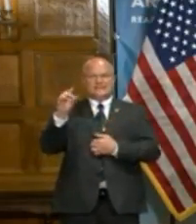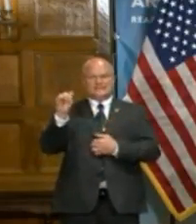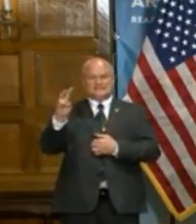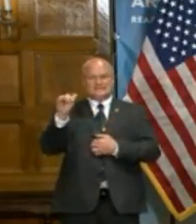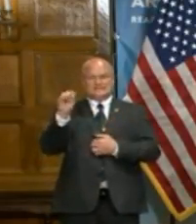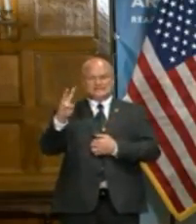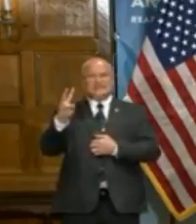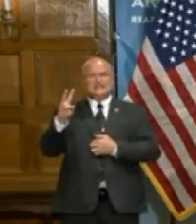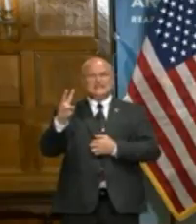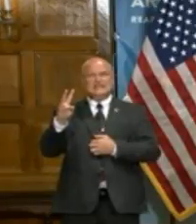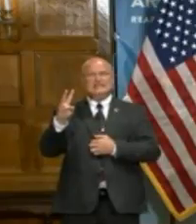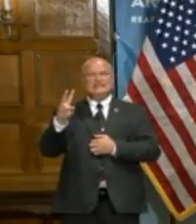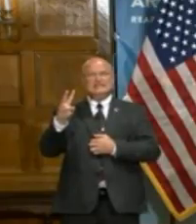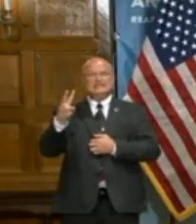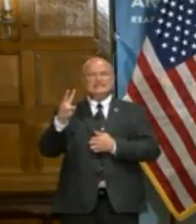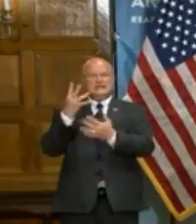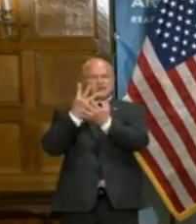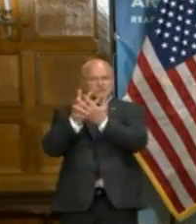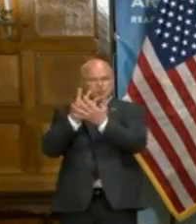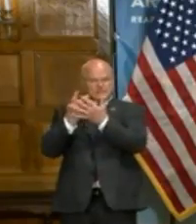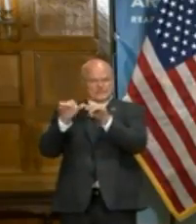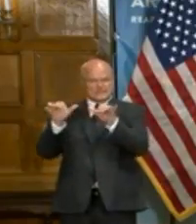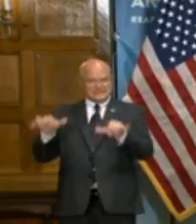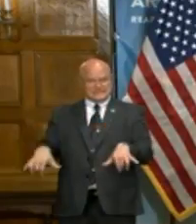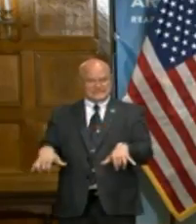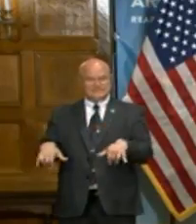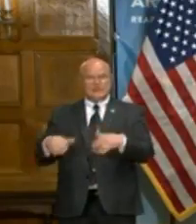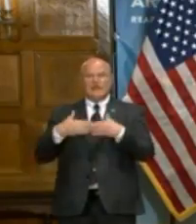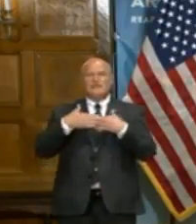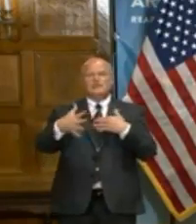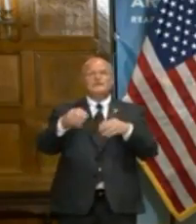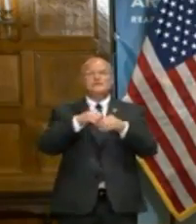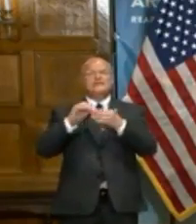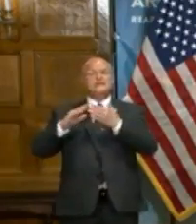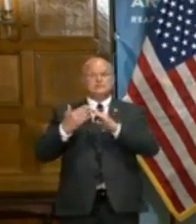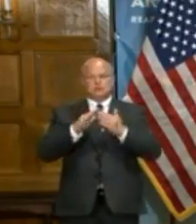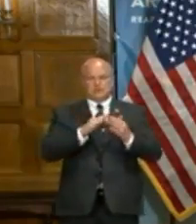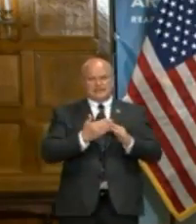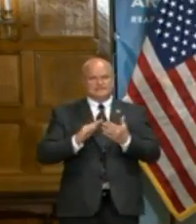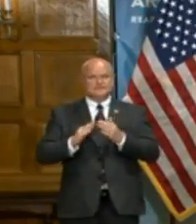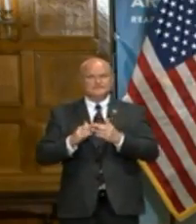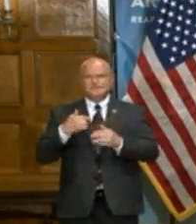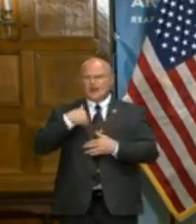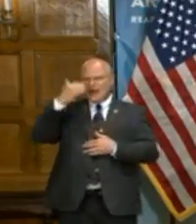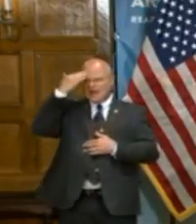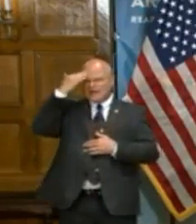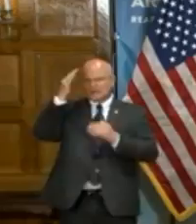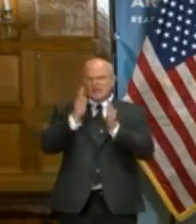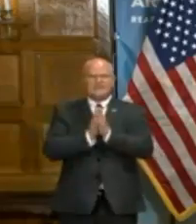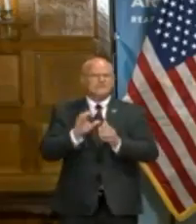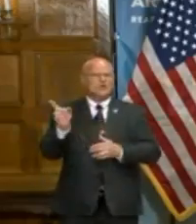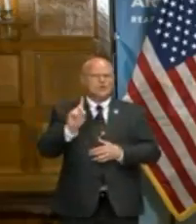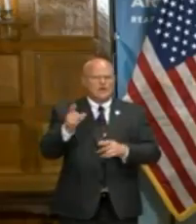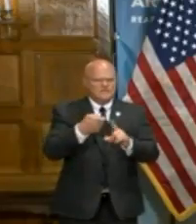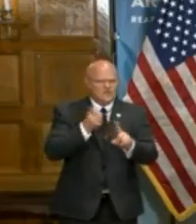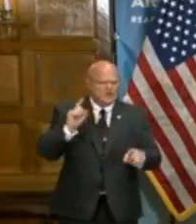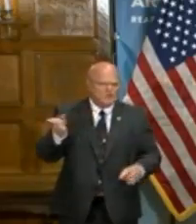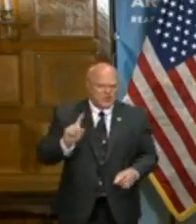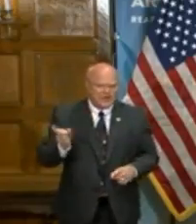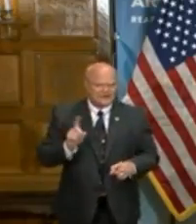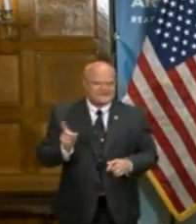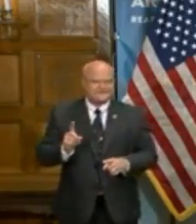17 in the prison systems, and the rest were in the community. I know that you ask, well, where do they come